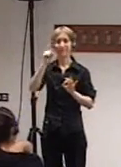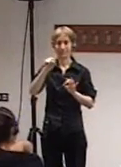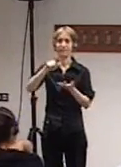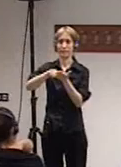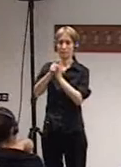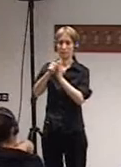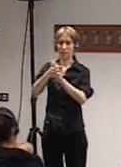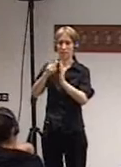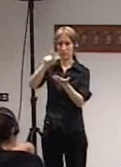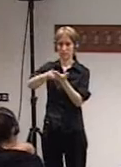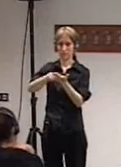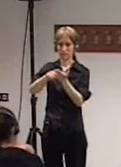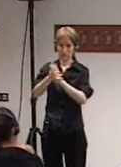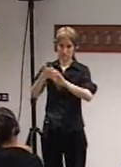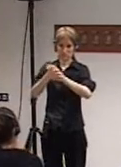talking